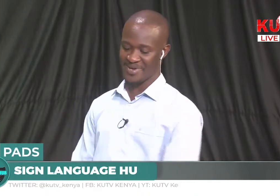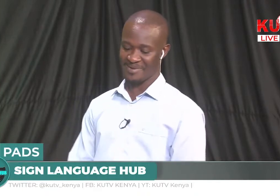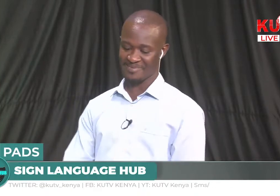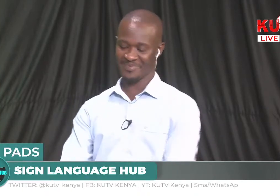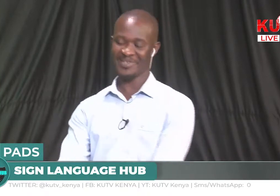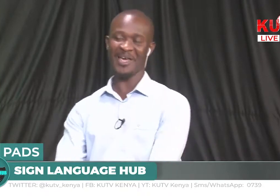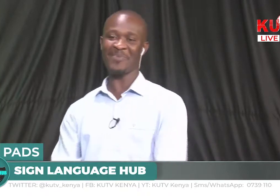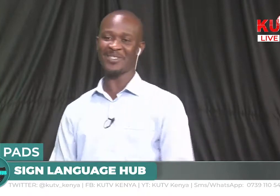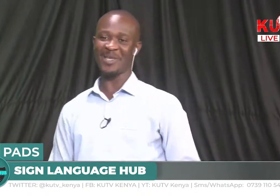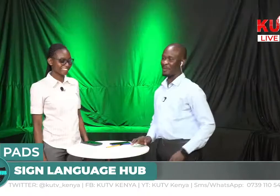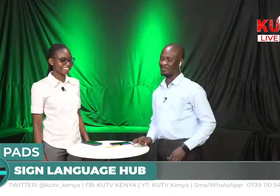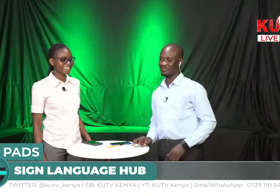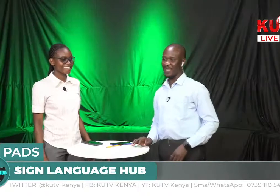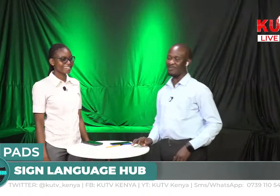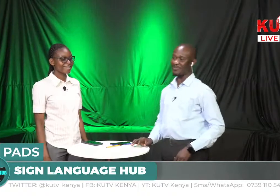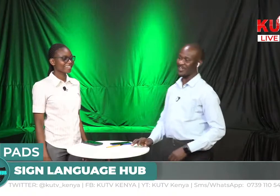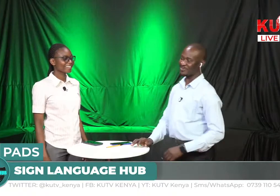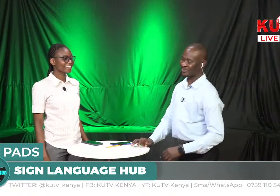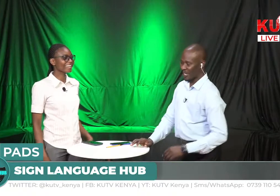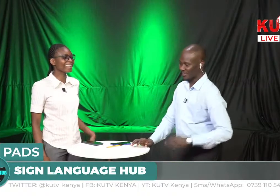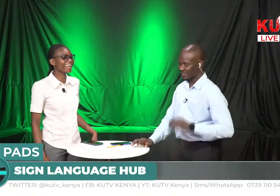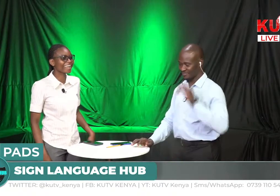Miriam, help us here. I'm afraid to sign it.